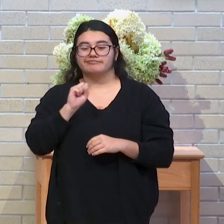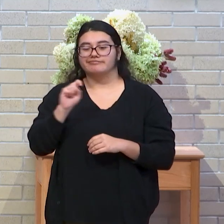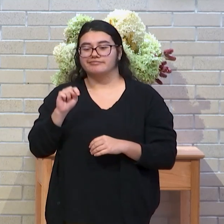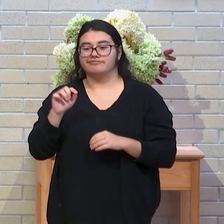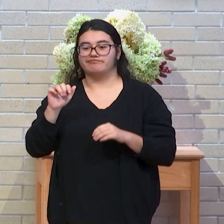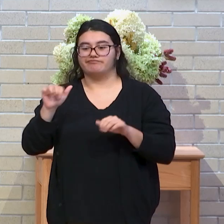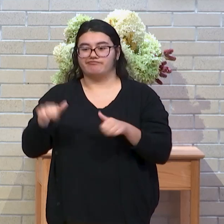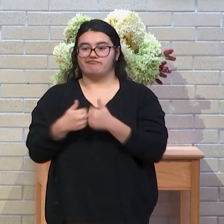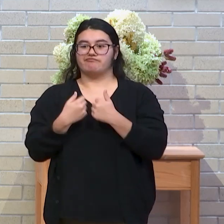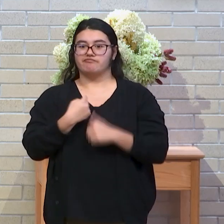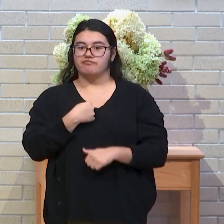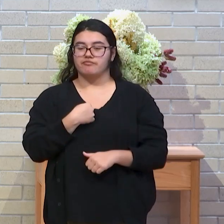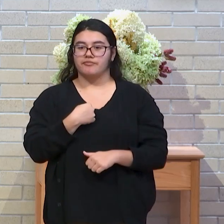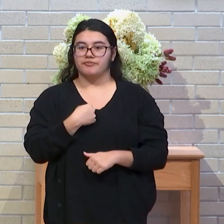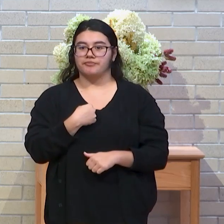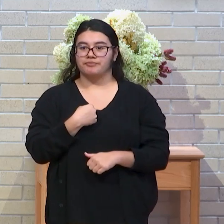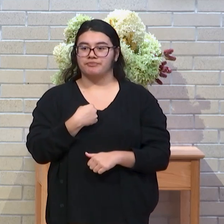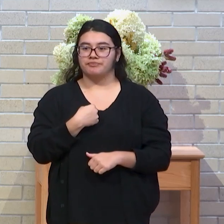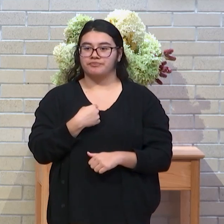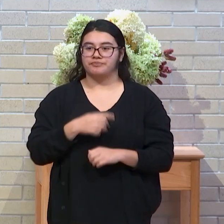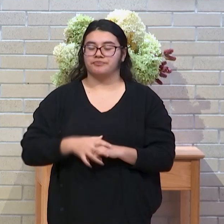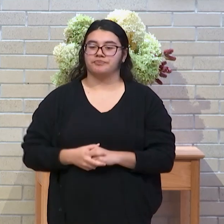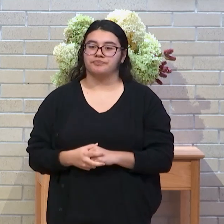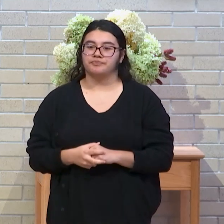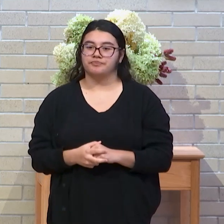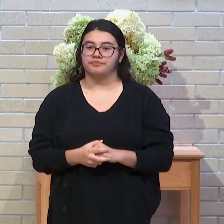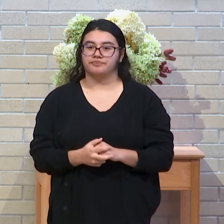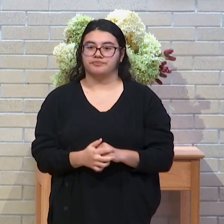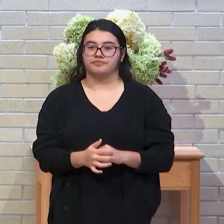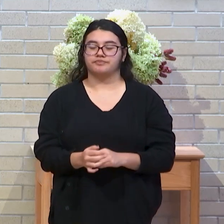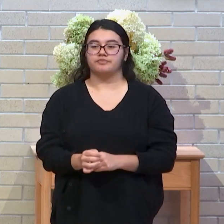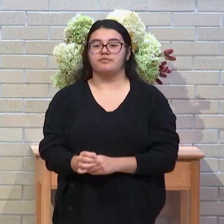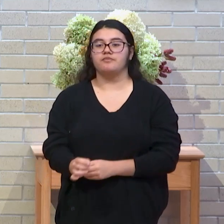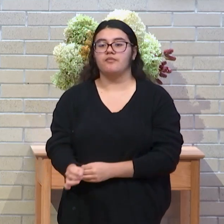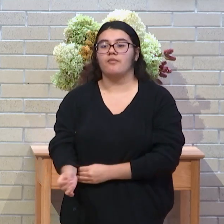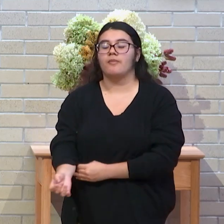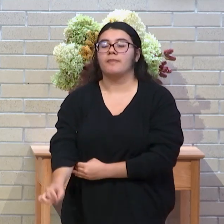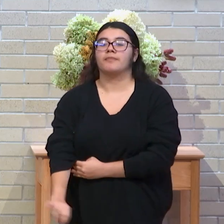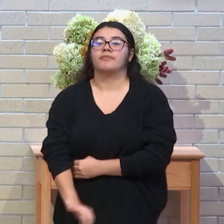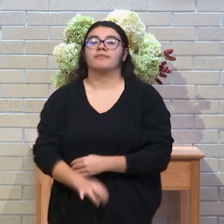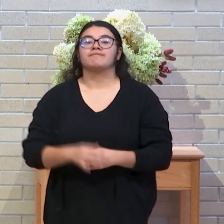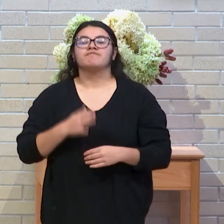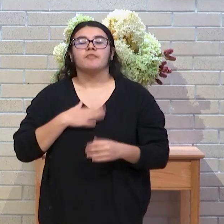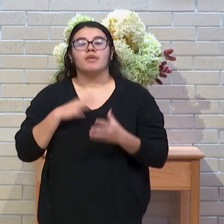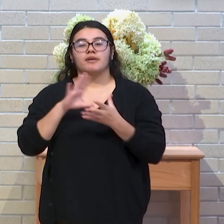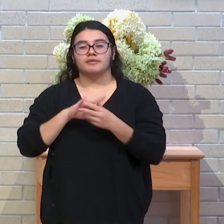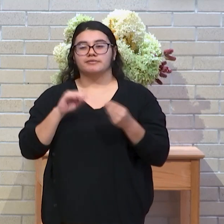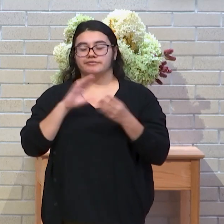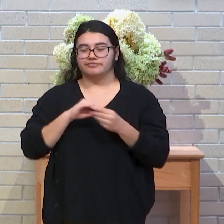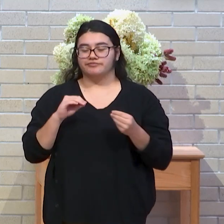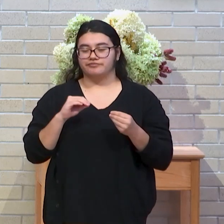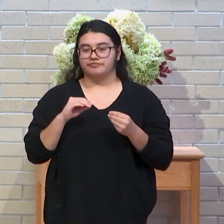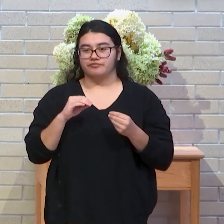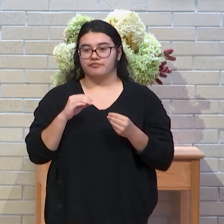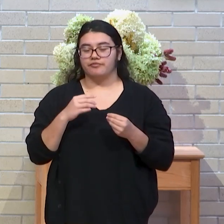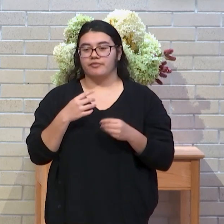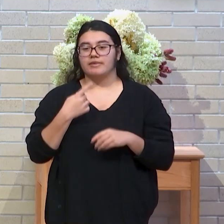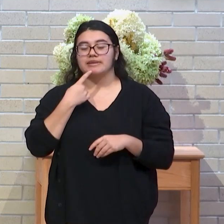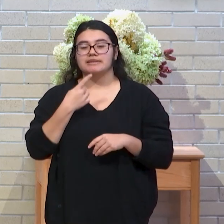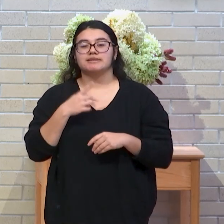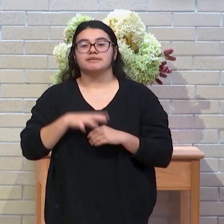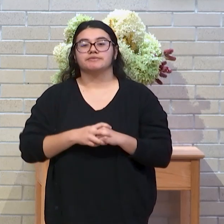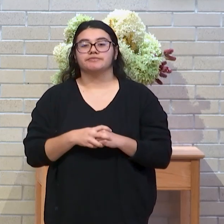imagined. The story I'm choosing to tell today took place in the middle of SST. I picked this story because it's a bit of a microcosm of the overall